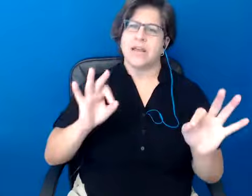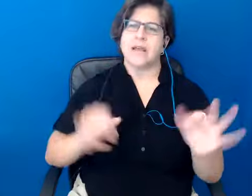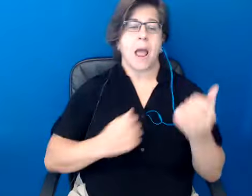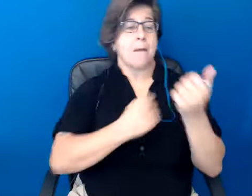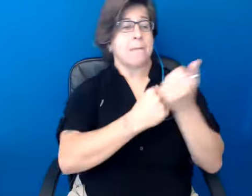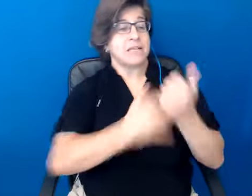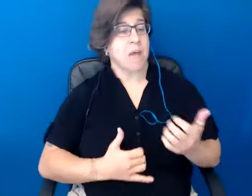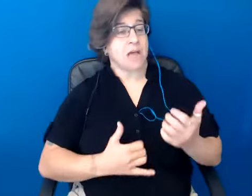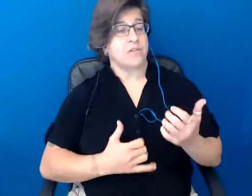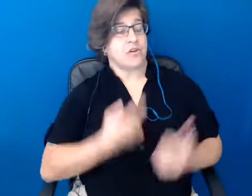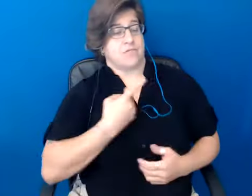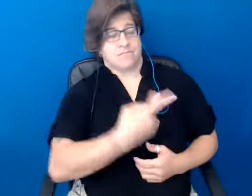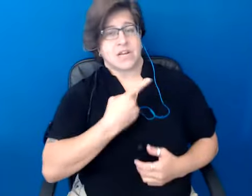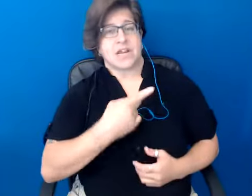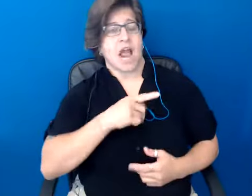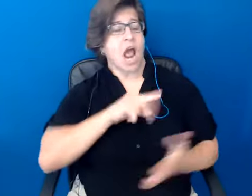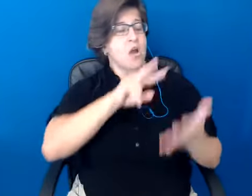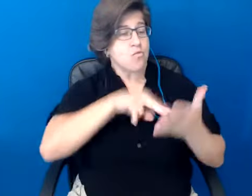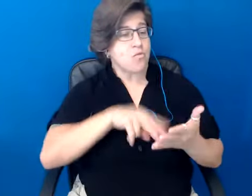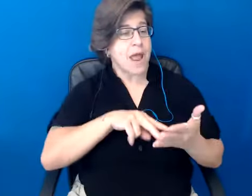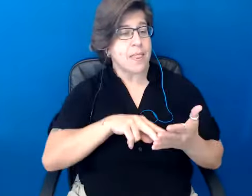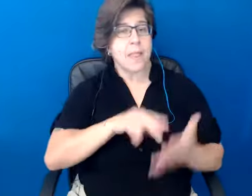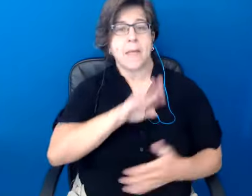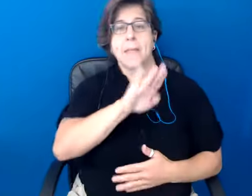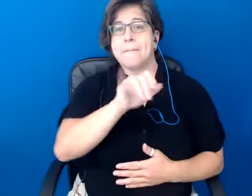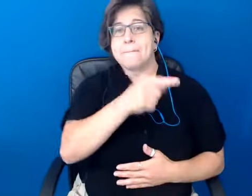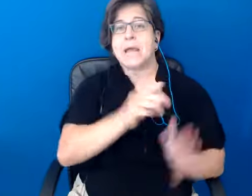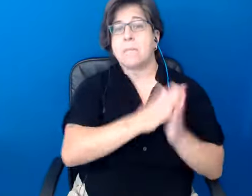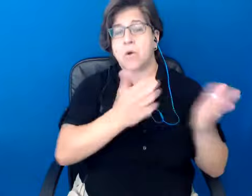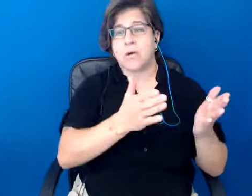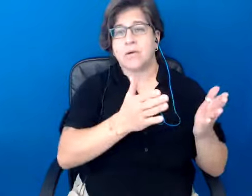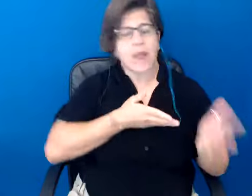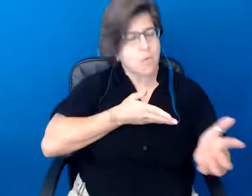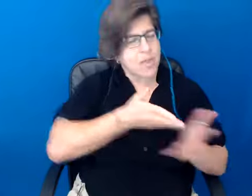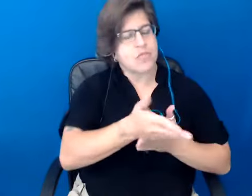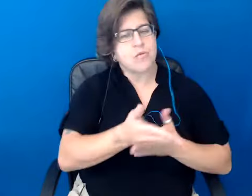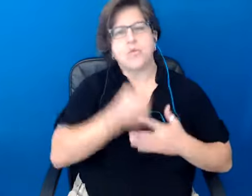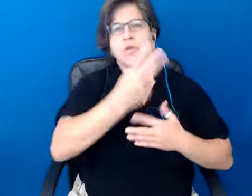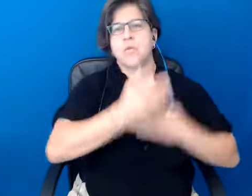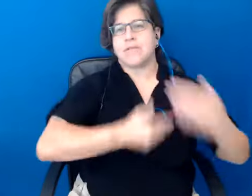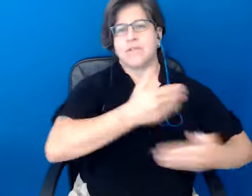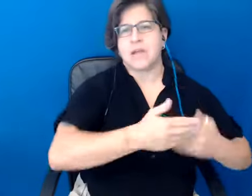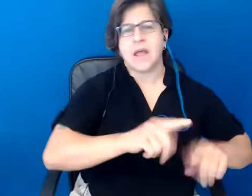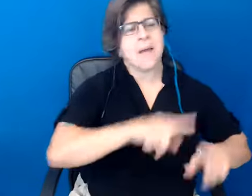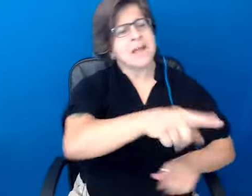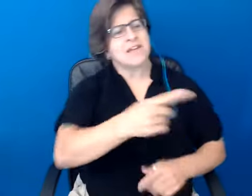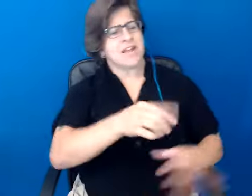today I live a life of freedom. My sponsor read the big book with me and took me through AA's